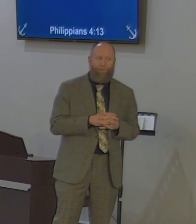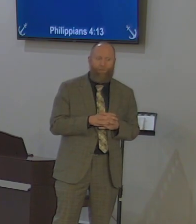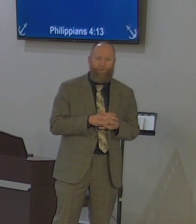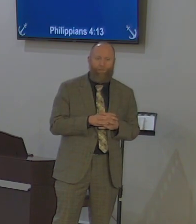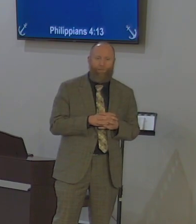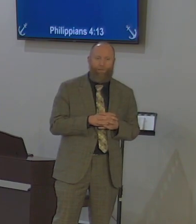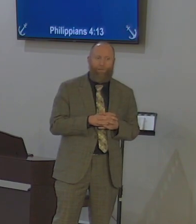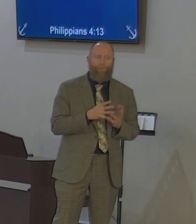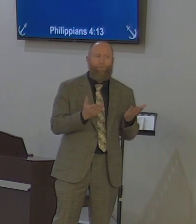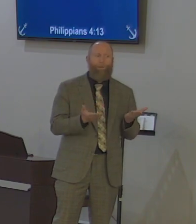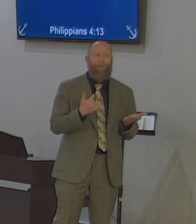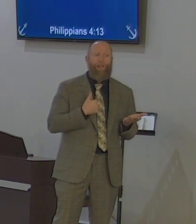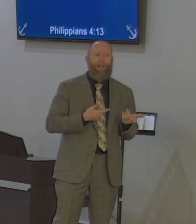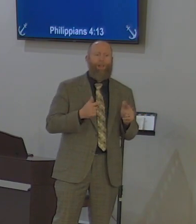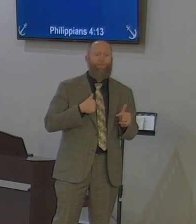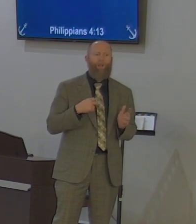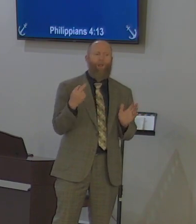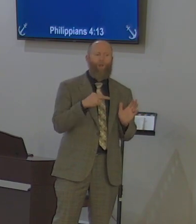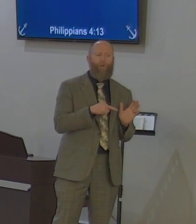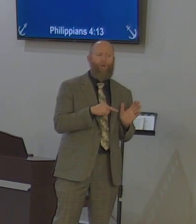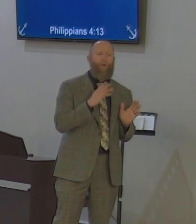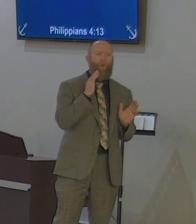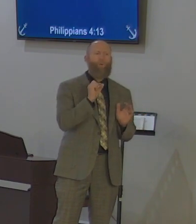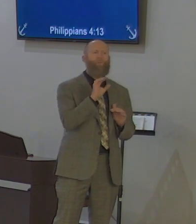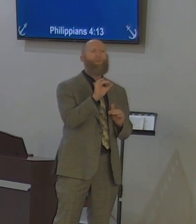Can I get back to you on that?